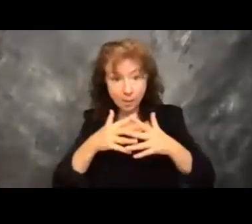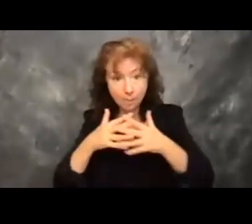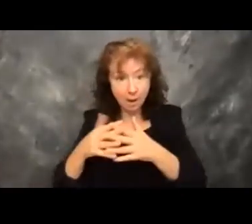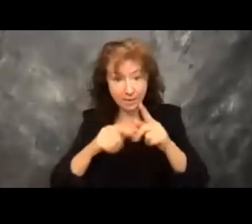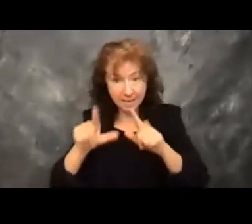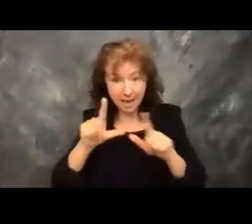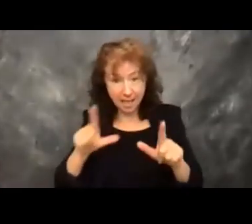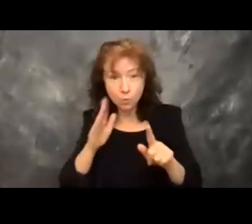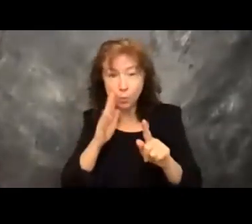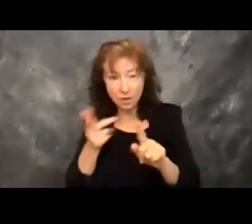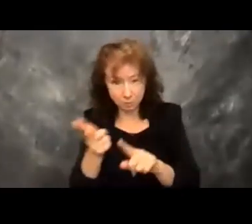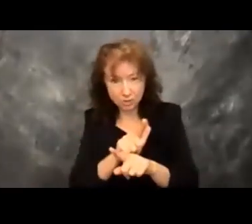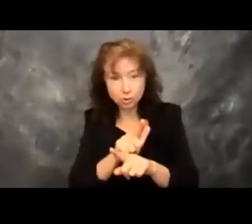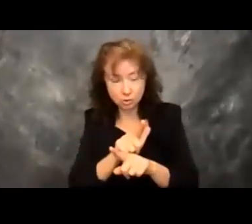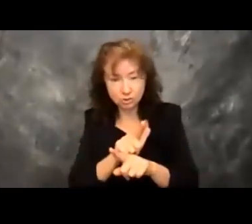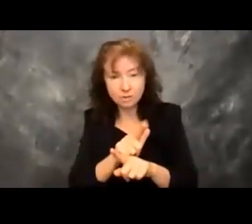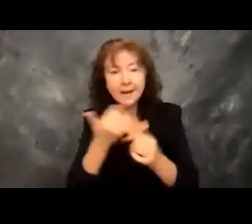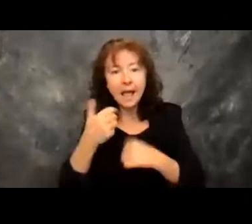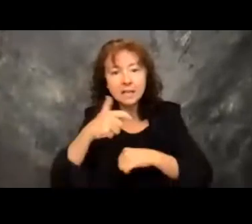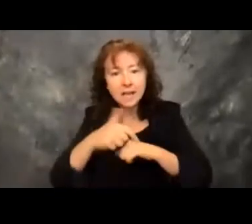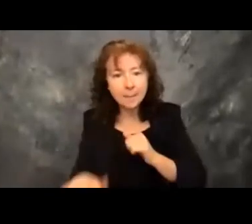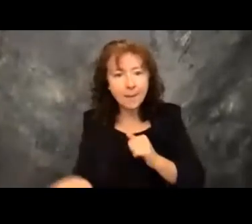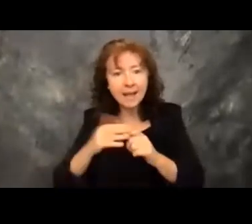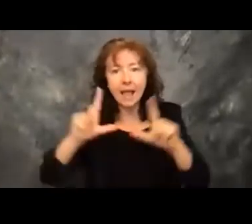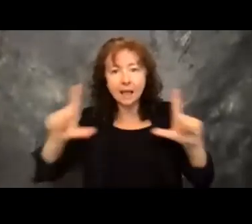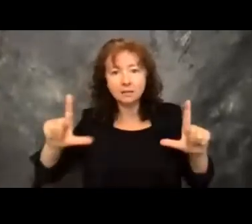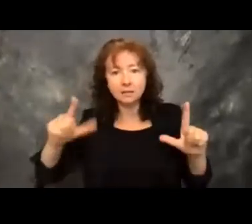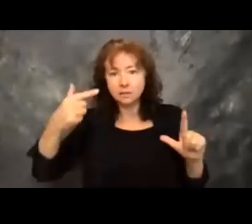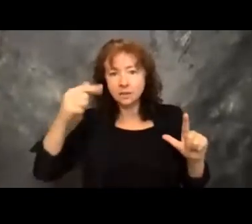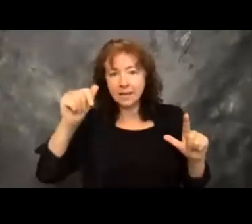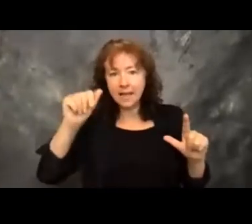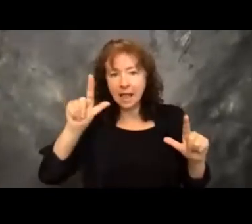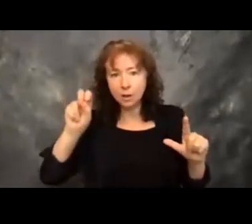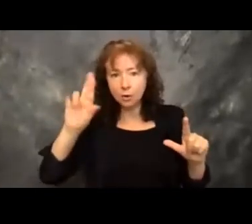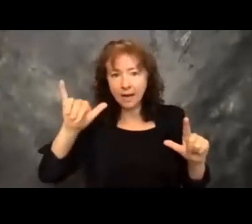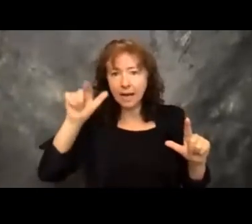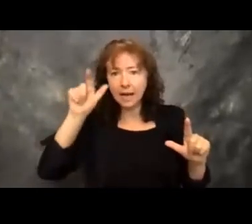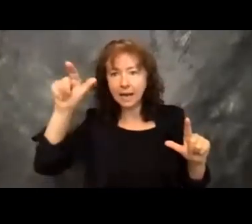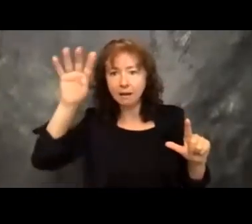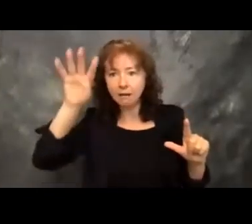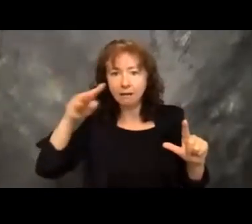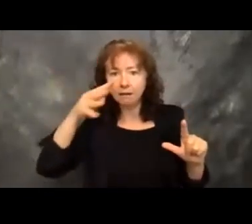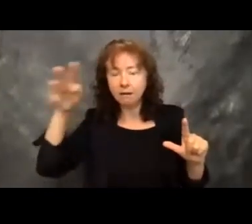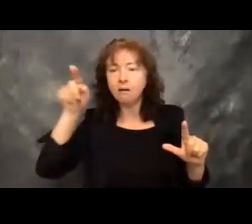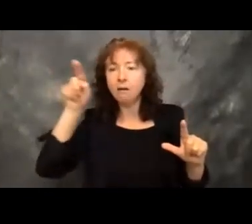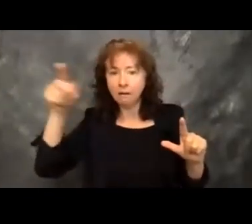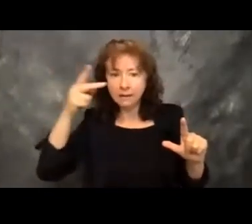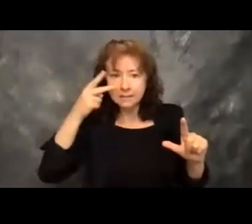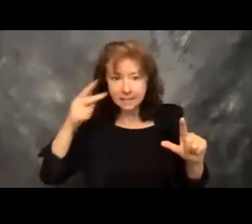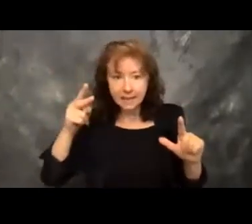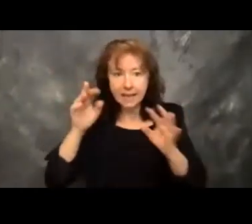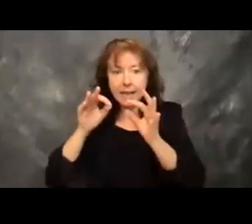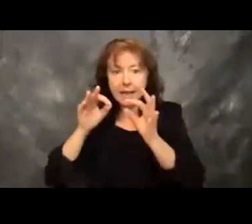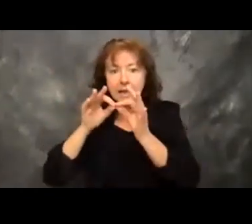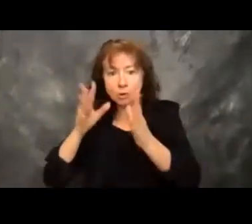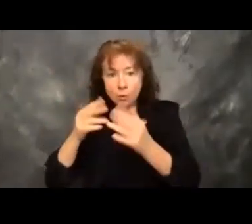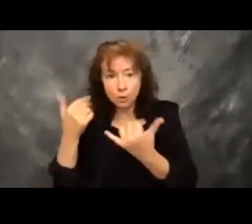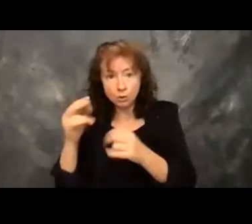to gallery view, find the sign language interpreter who is interpreting, which will be interpreter